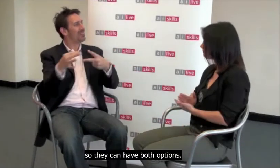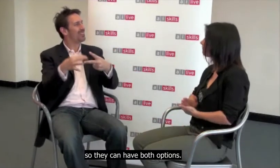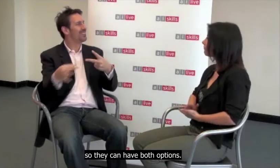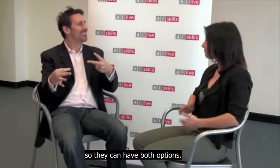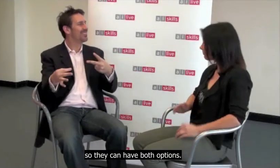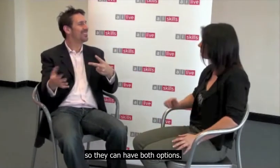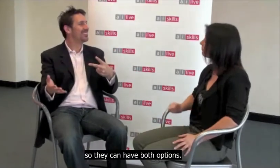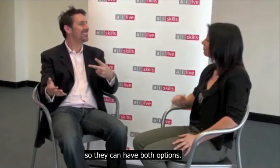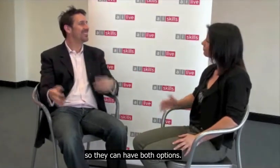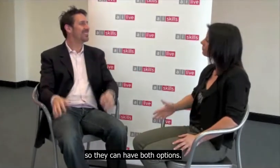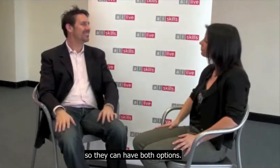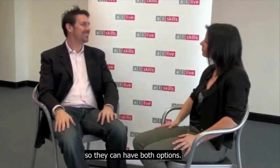So they can have both options.